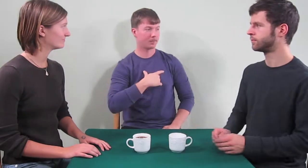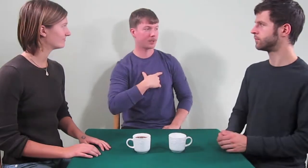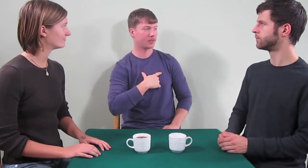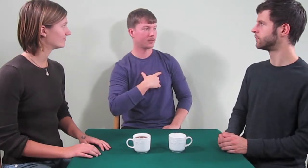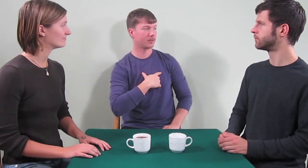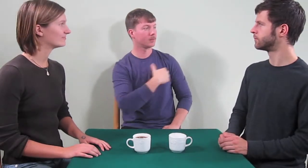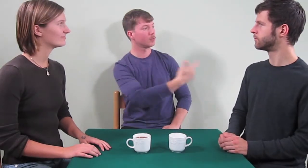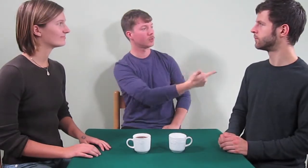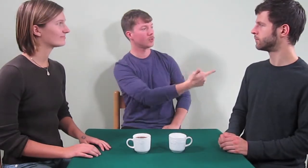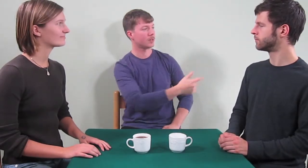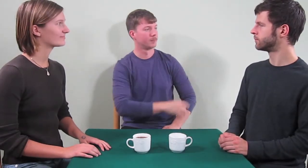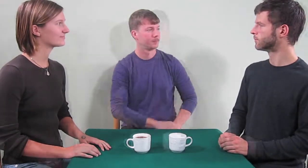Mise? Tusa.